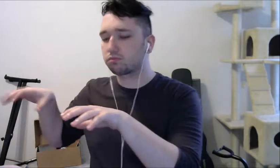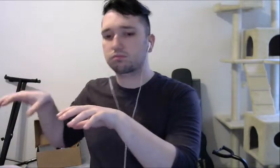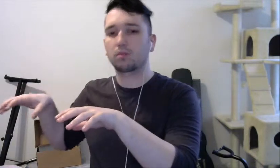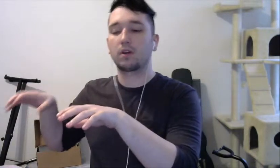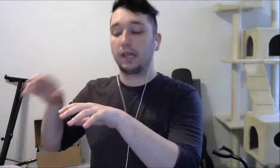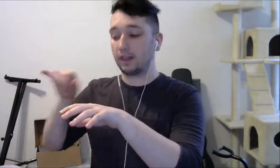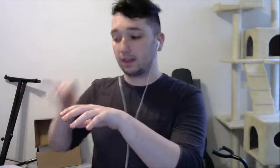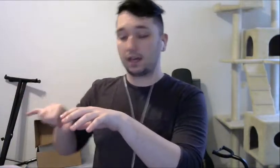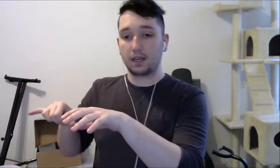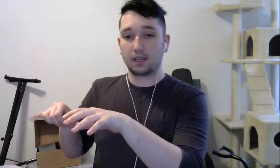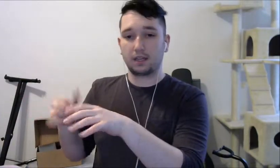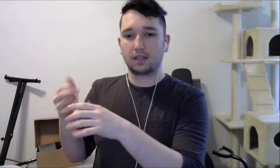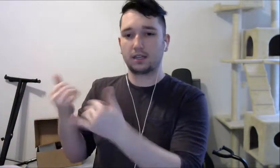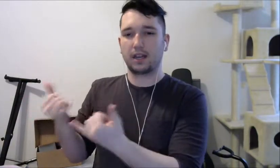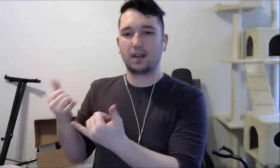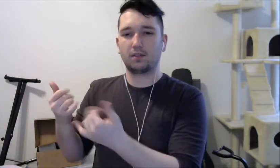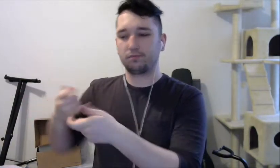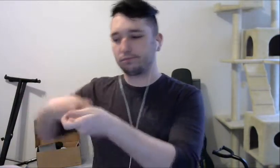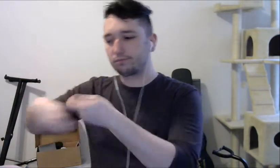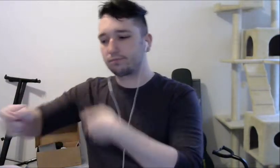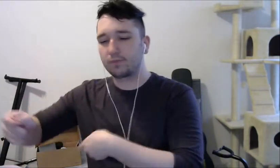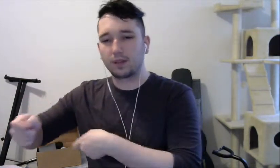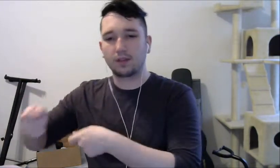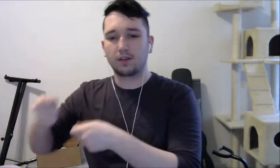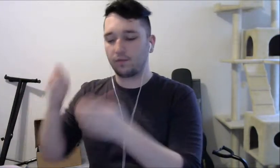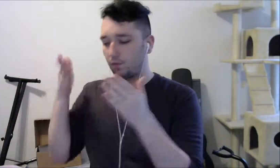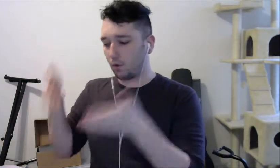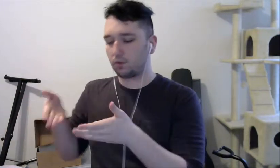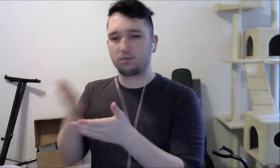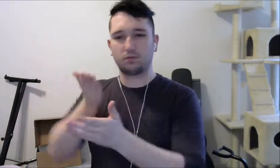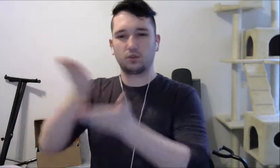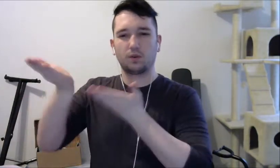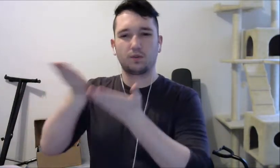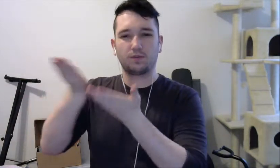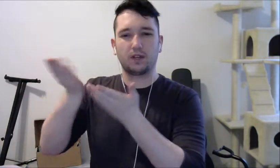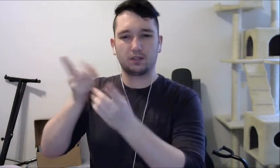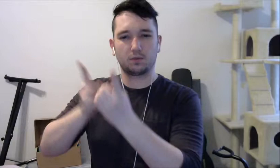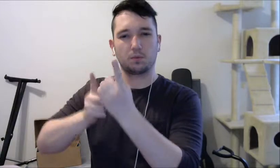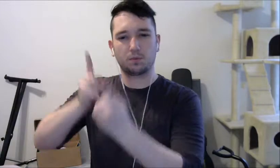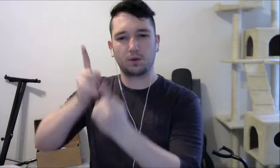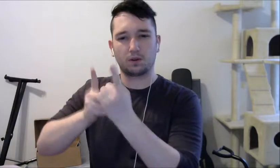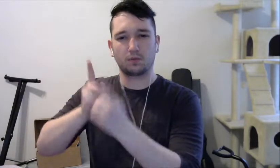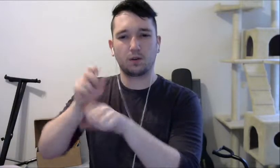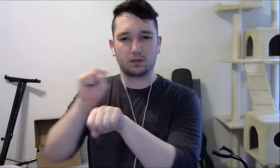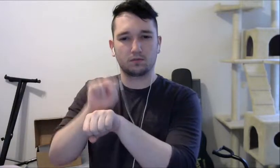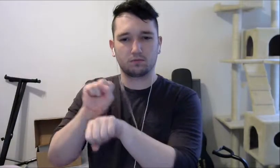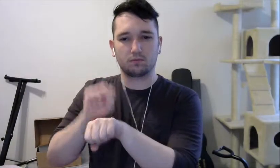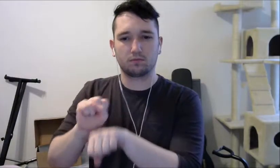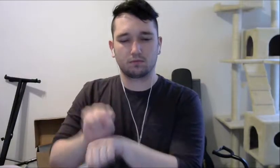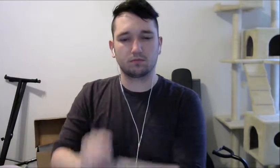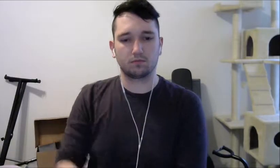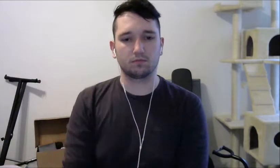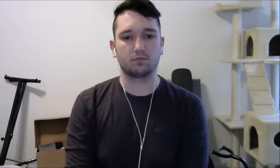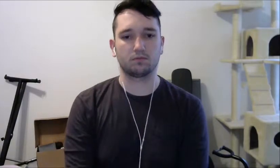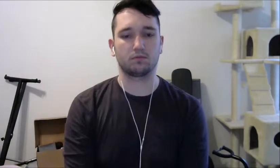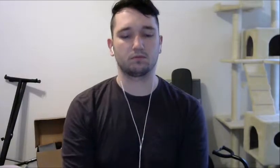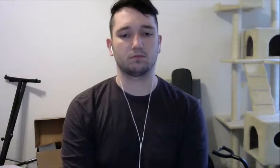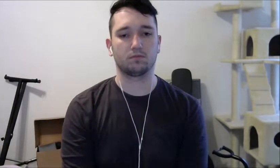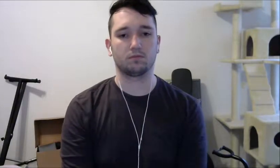So I will go through each of these points in turn. Although the middle-class population began to decentralize out of the central